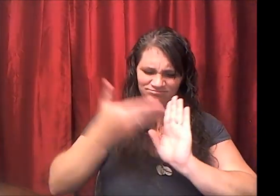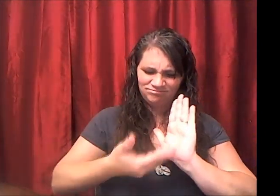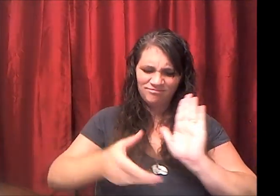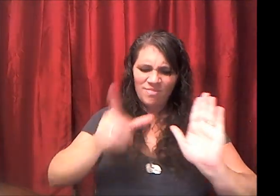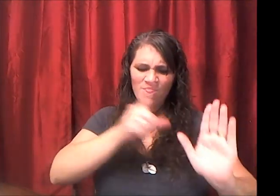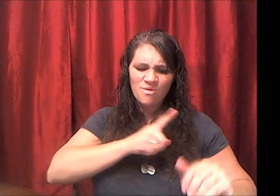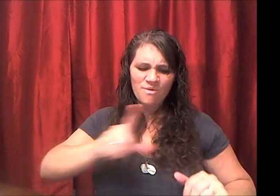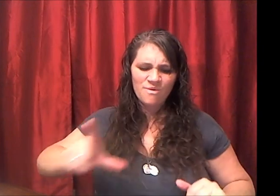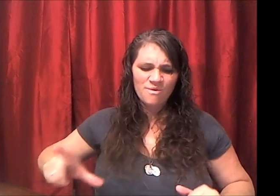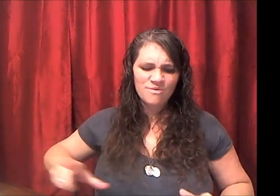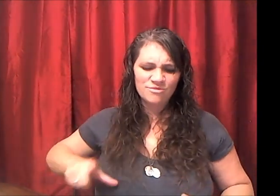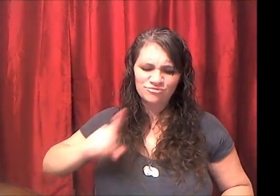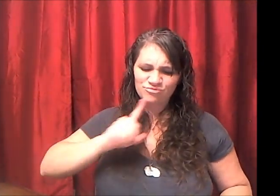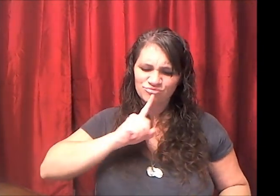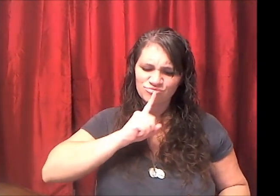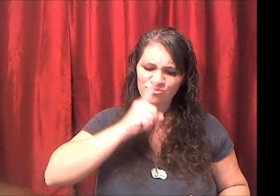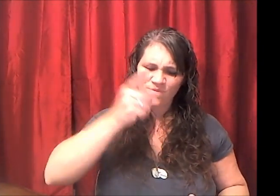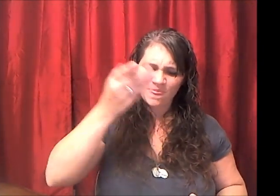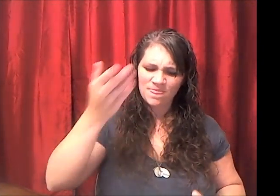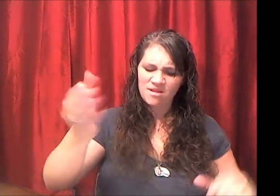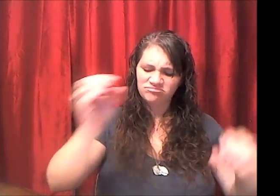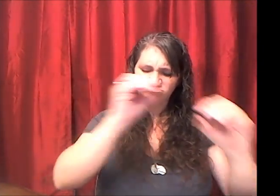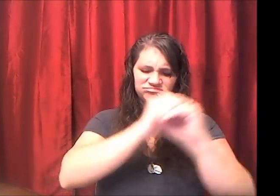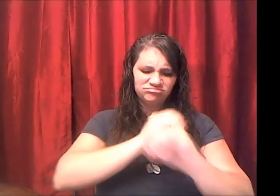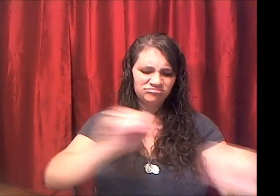Hey, watch it! Don't mock us!